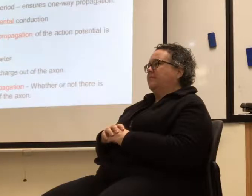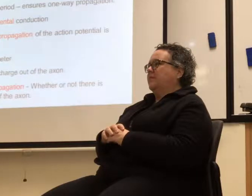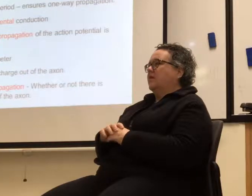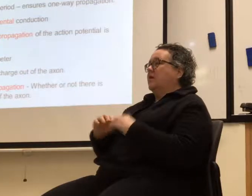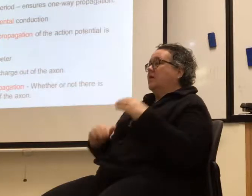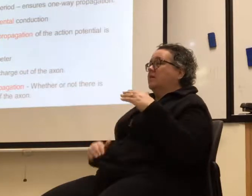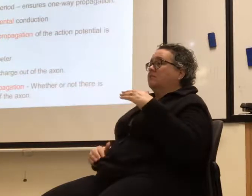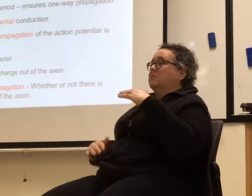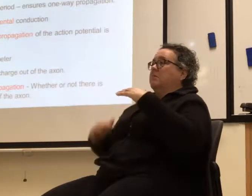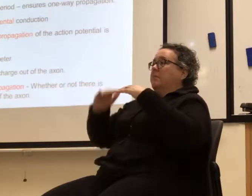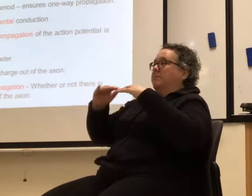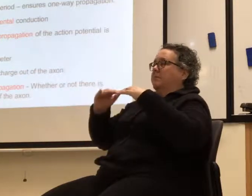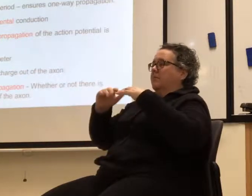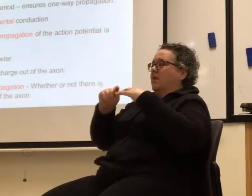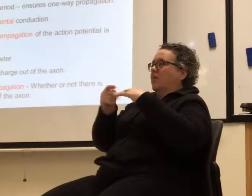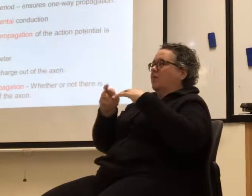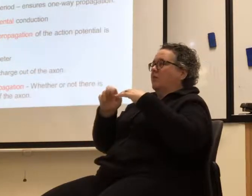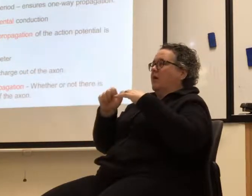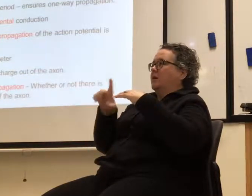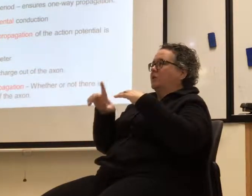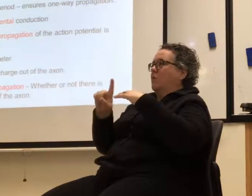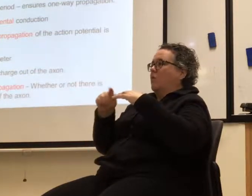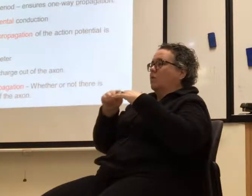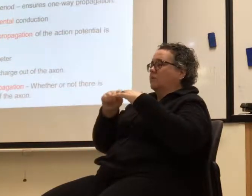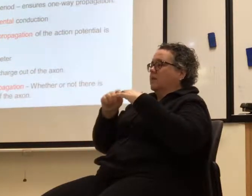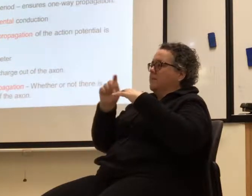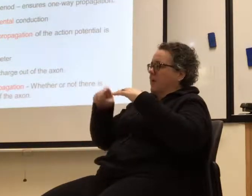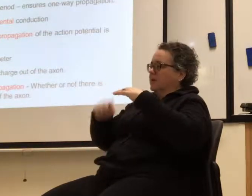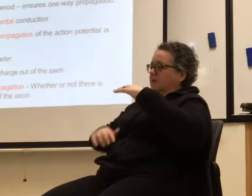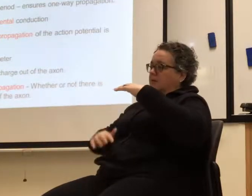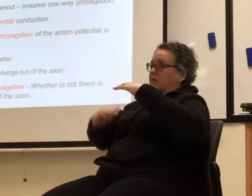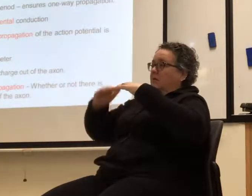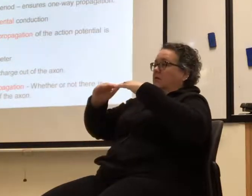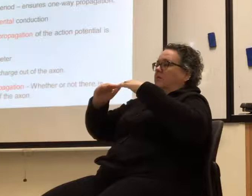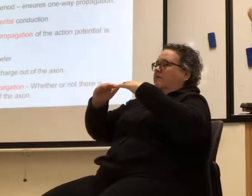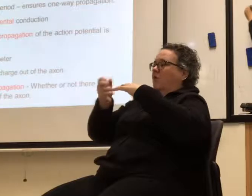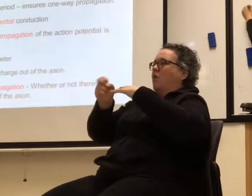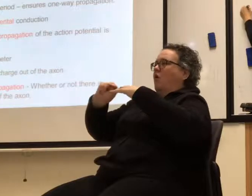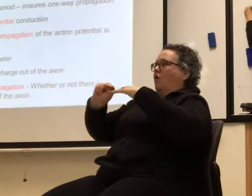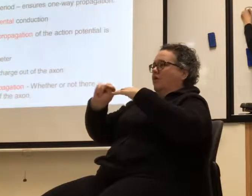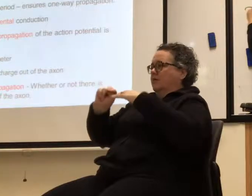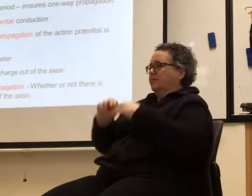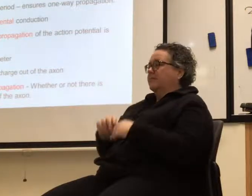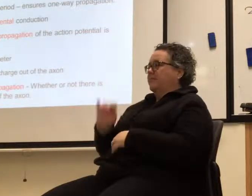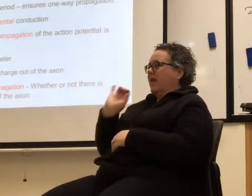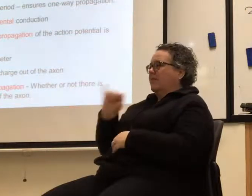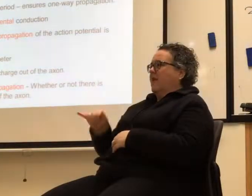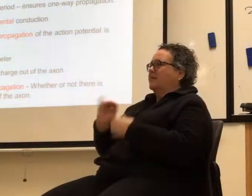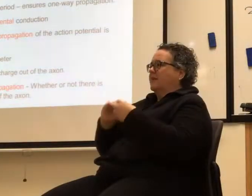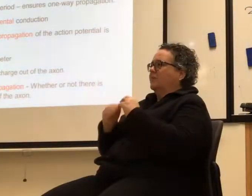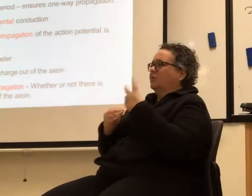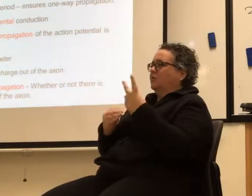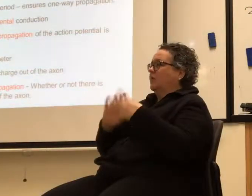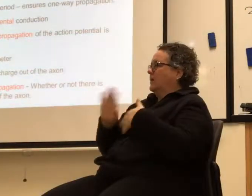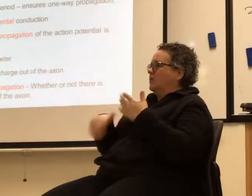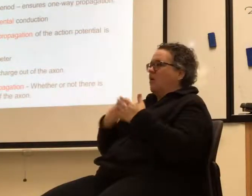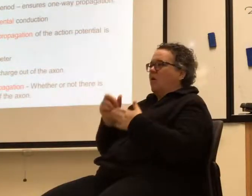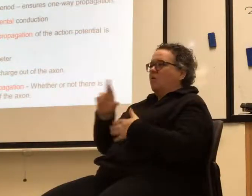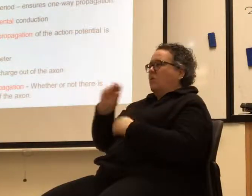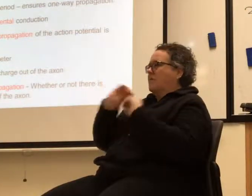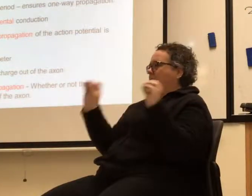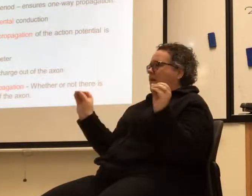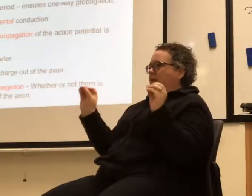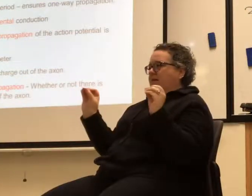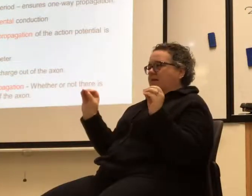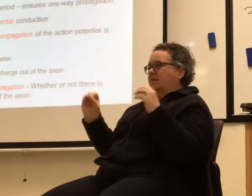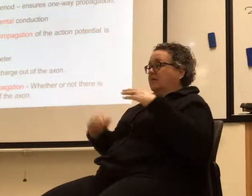Threshold must be reached for it to be turned on. And that kind of illustrates number 2. It's all or none.